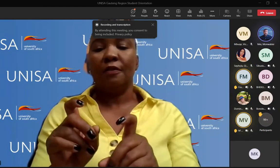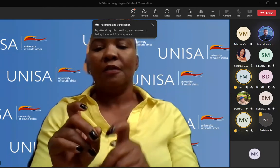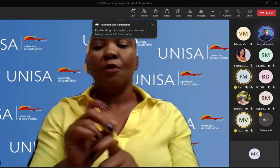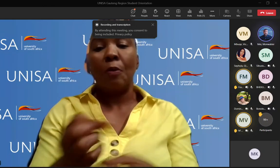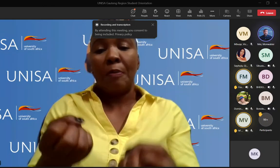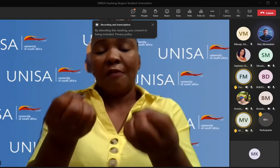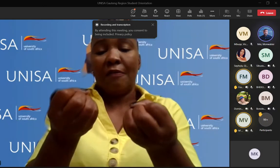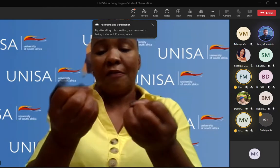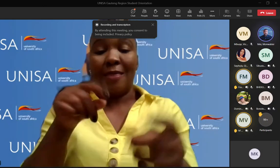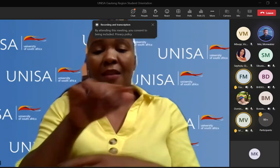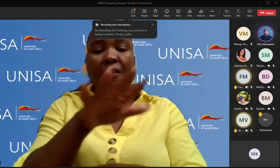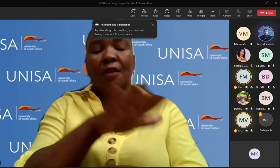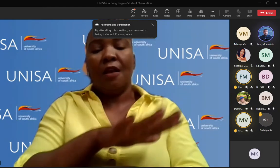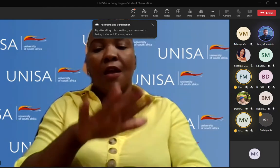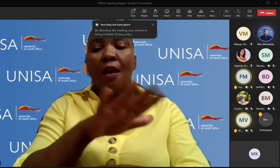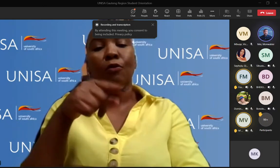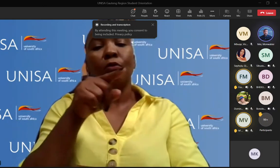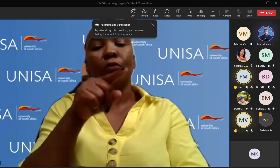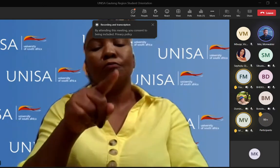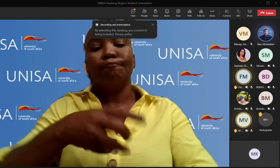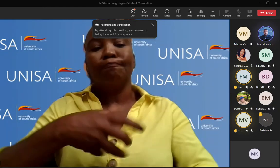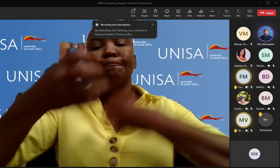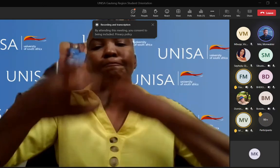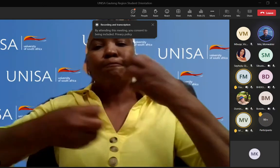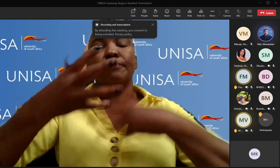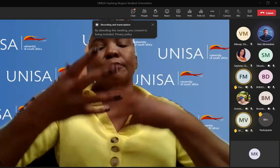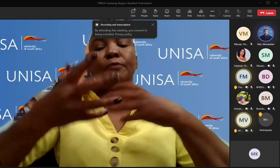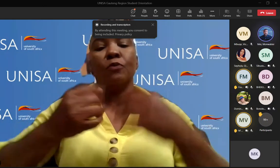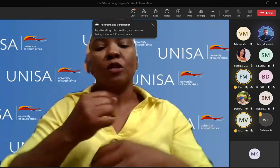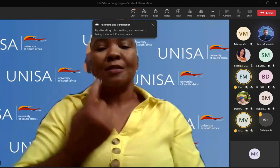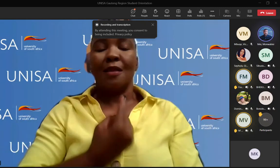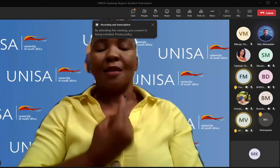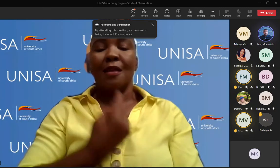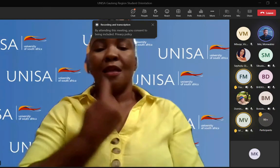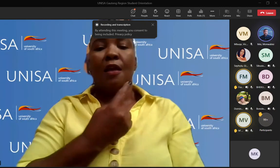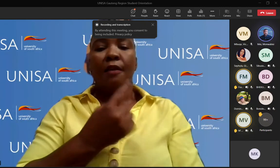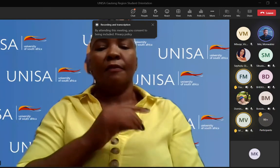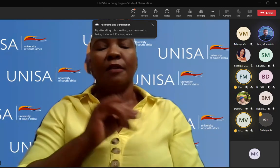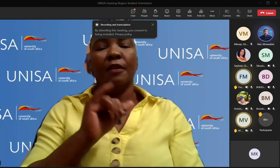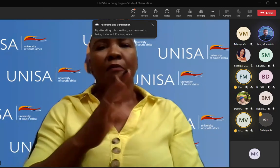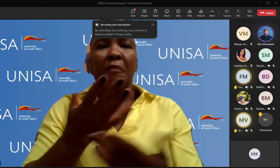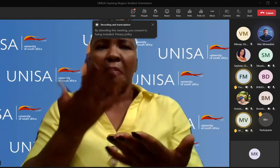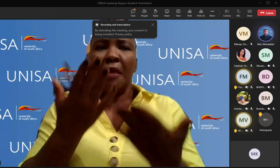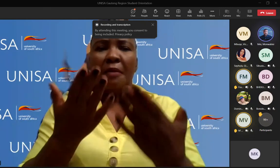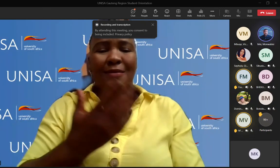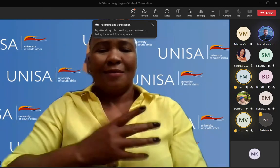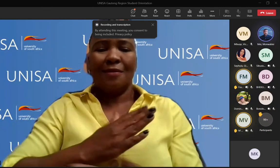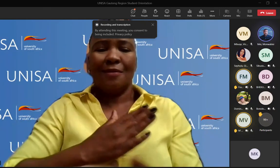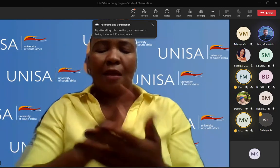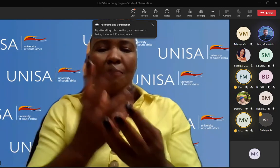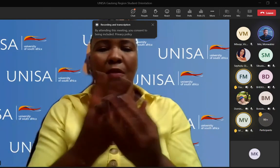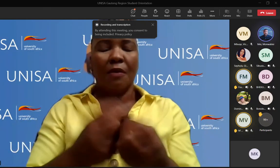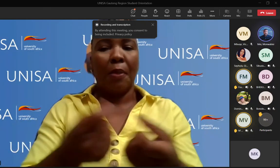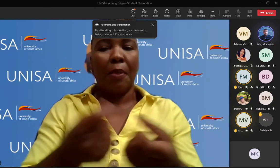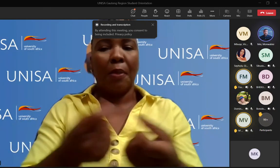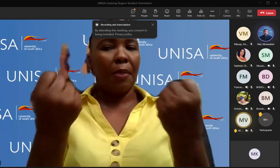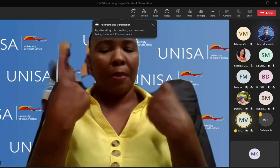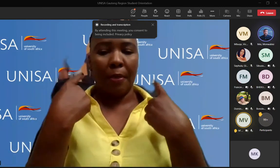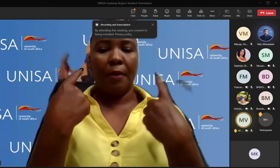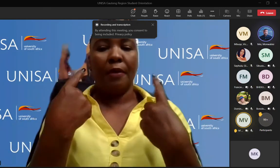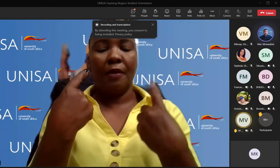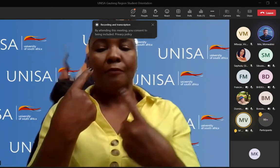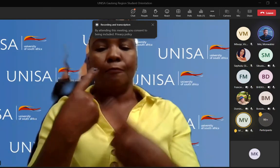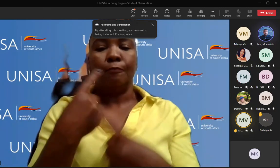platform for you to be able to express yourself as well if there's something that you really do not understand when it comes to the services